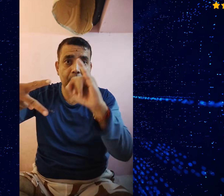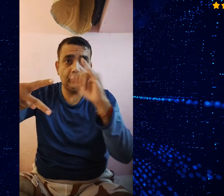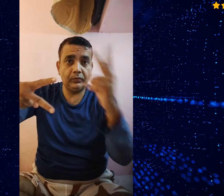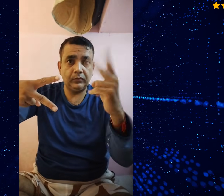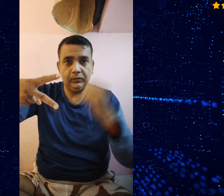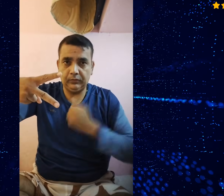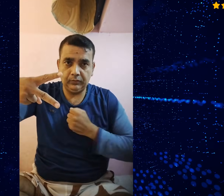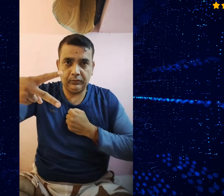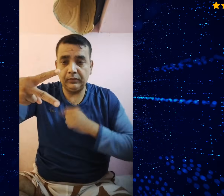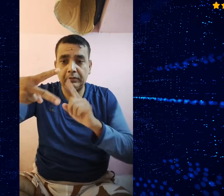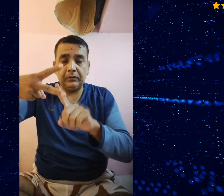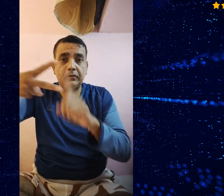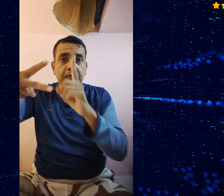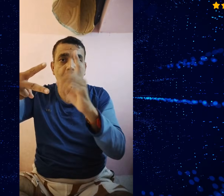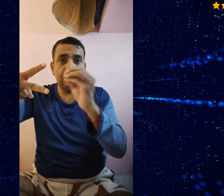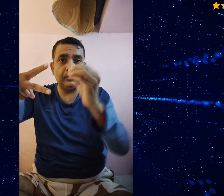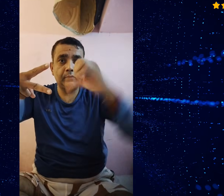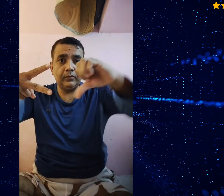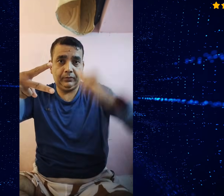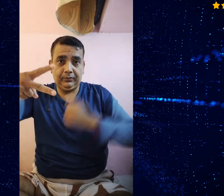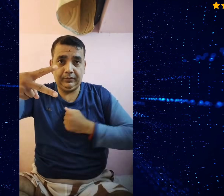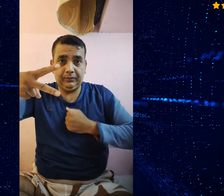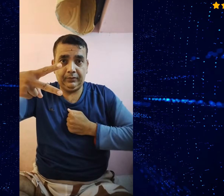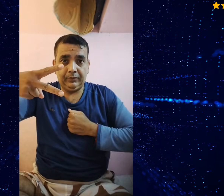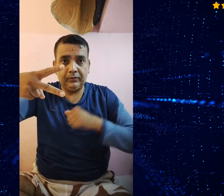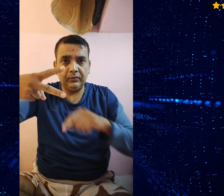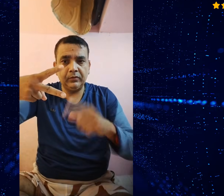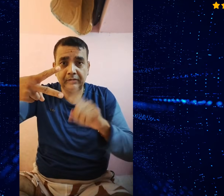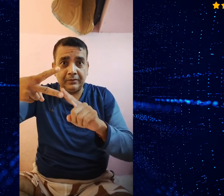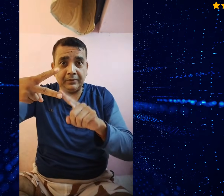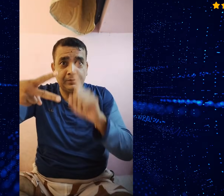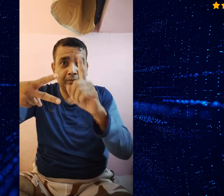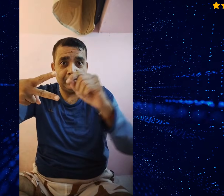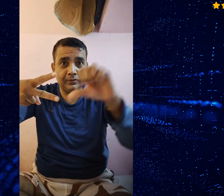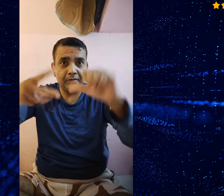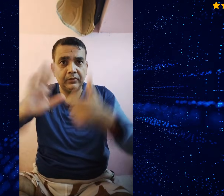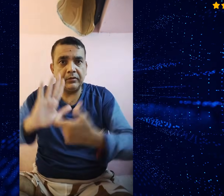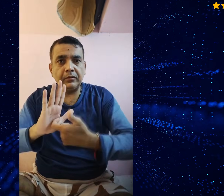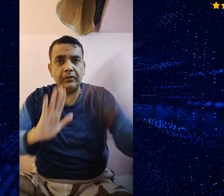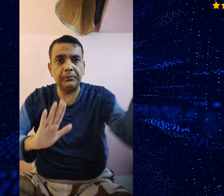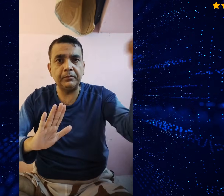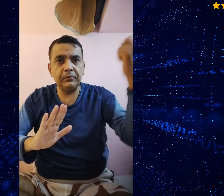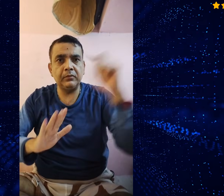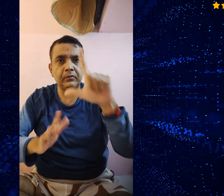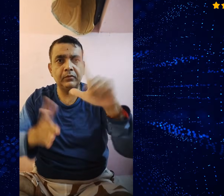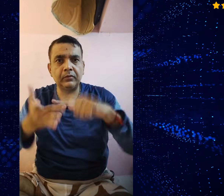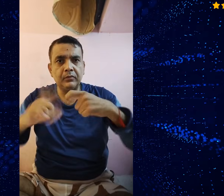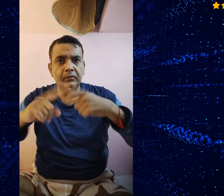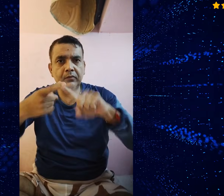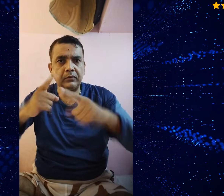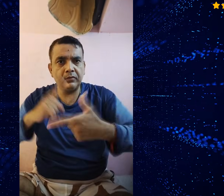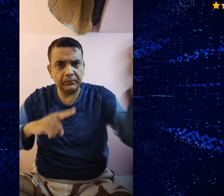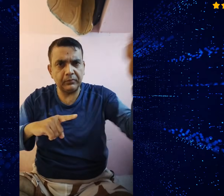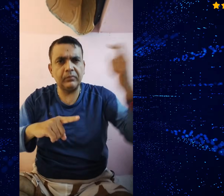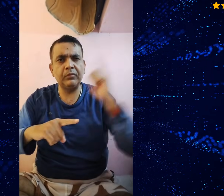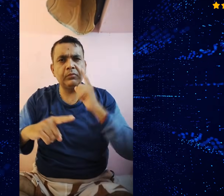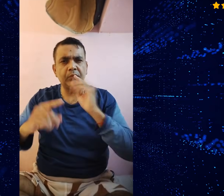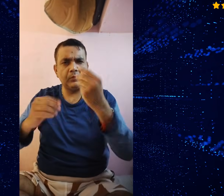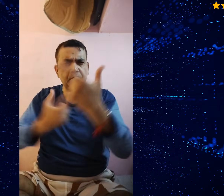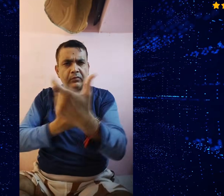strategies. What is SIM swapping? SIM swapping is a type of account takeover fraud that allows attackers to gain control of your phone